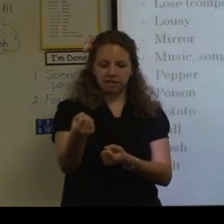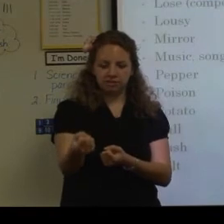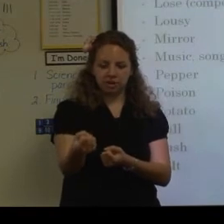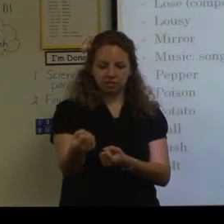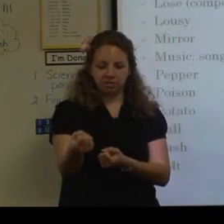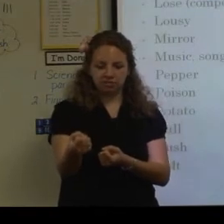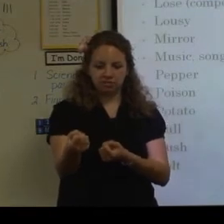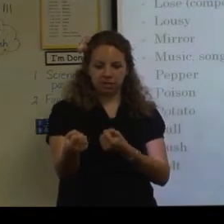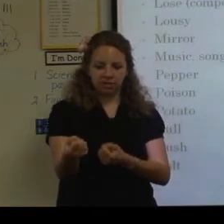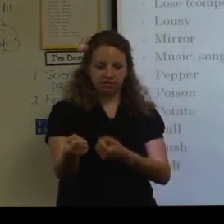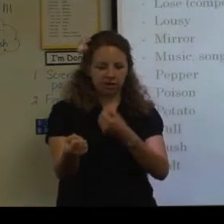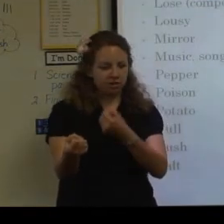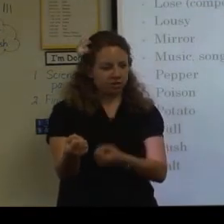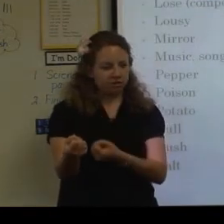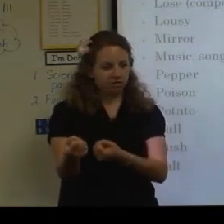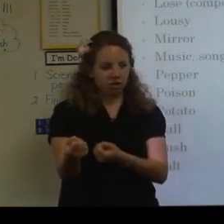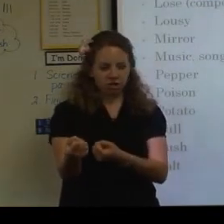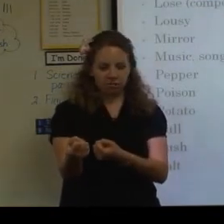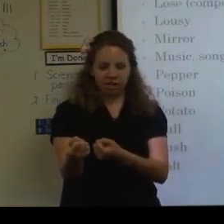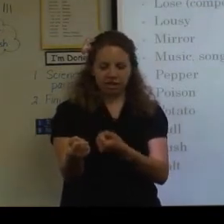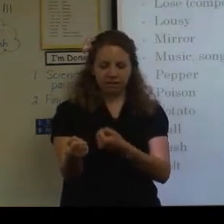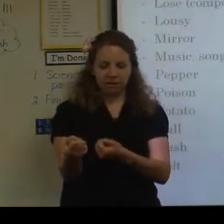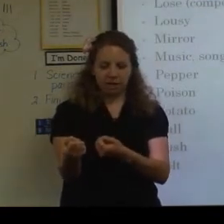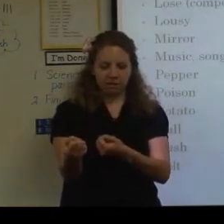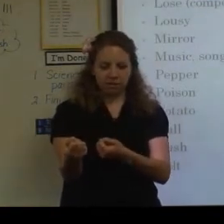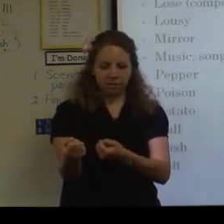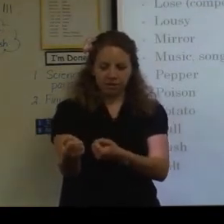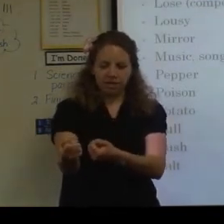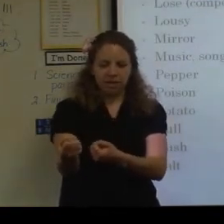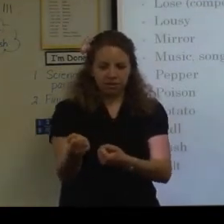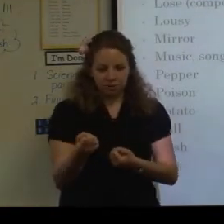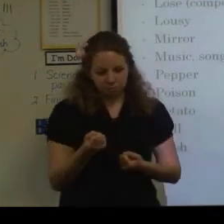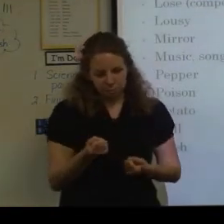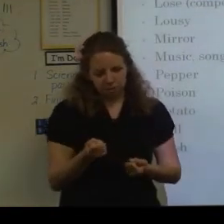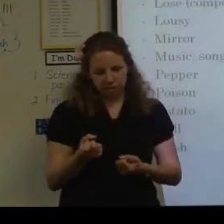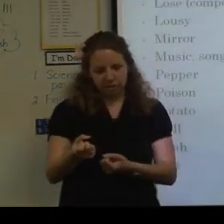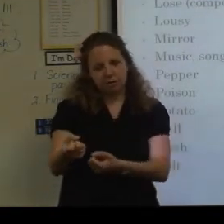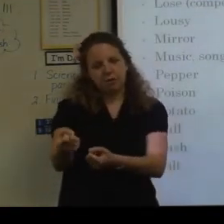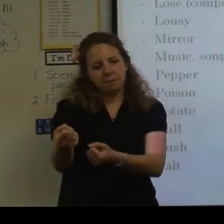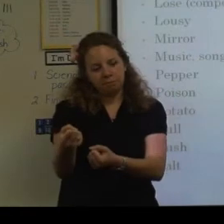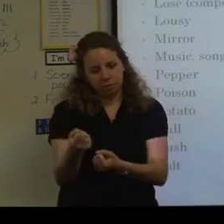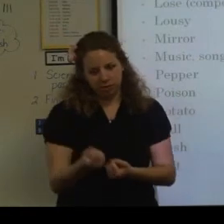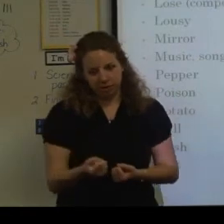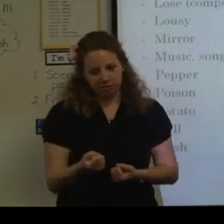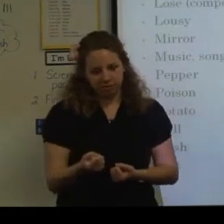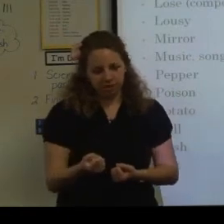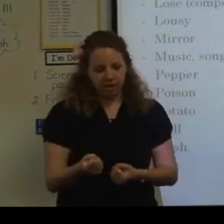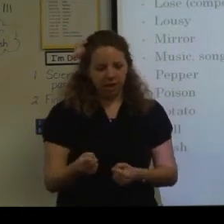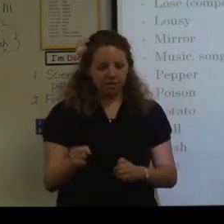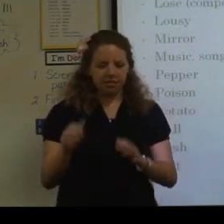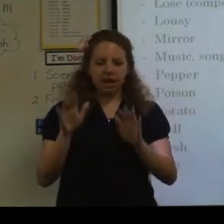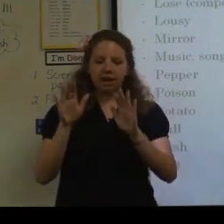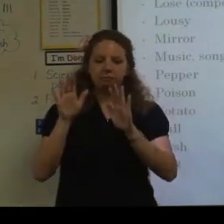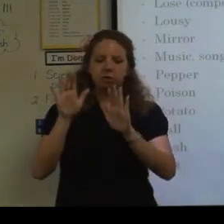is farther in front and your non-dominant hand is behind a little bit, and then just pulling. Pulling. And then they had